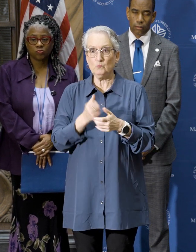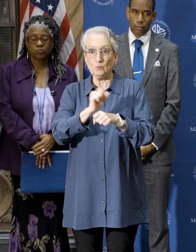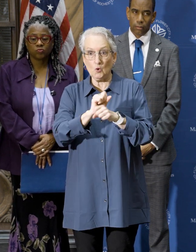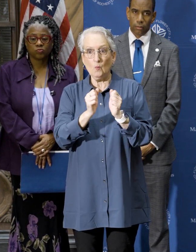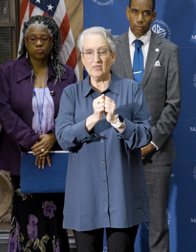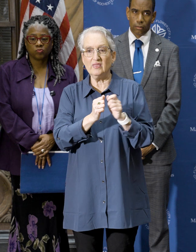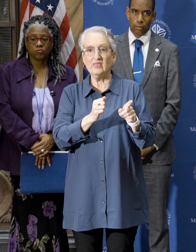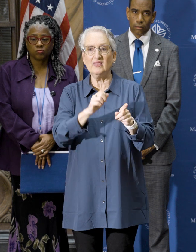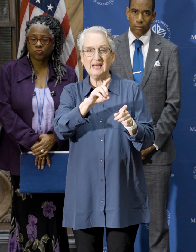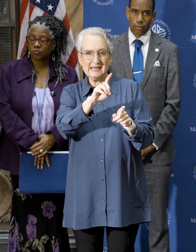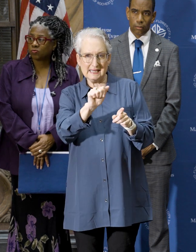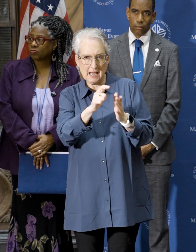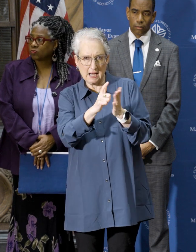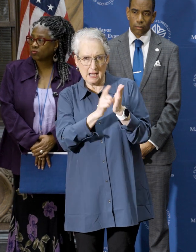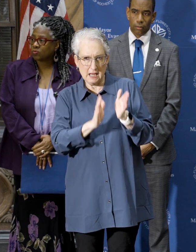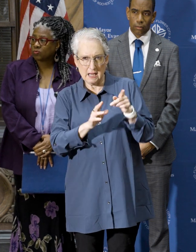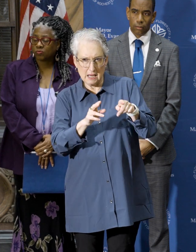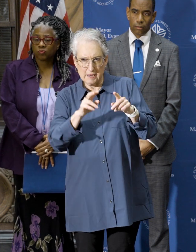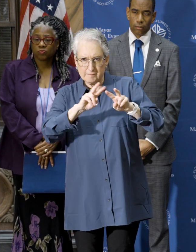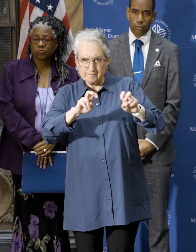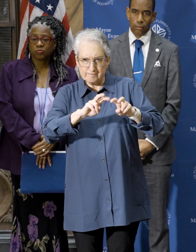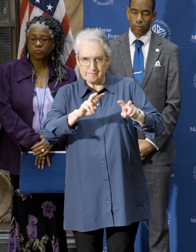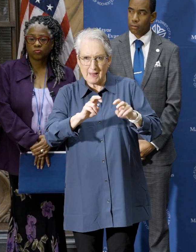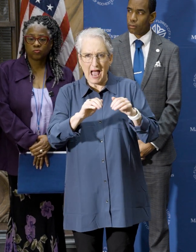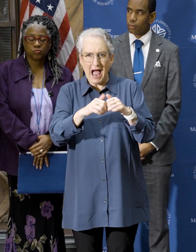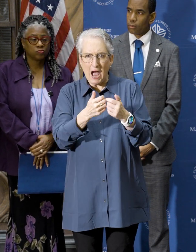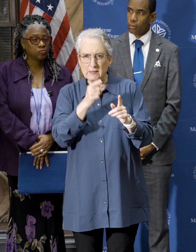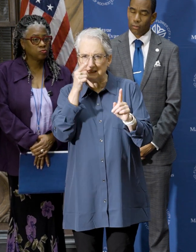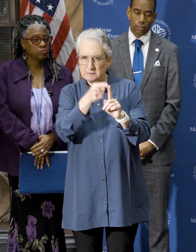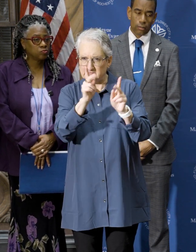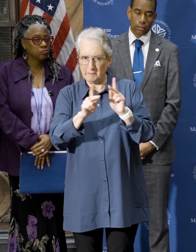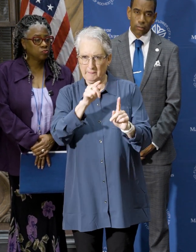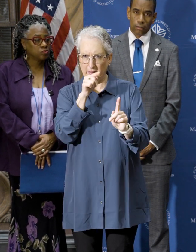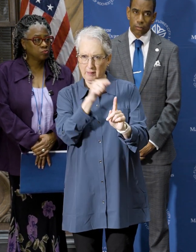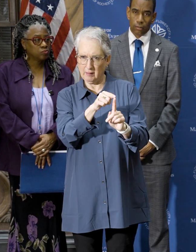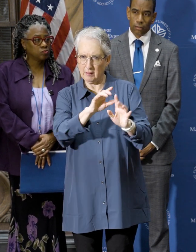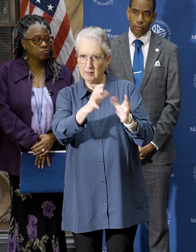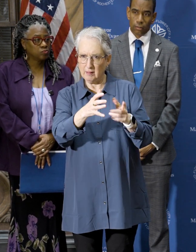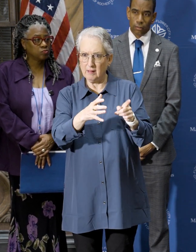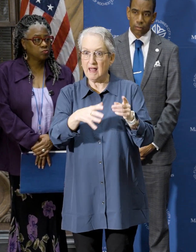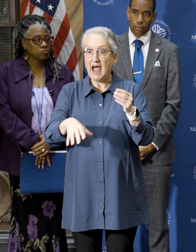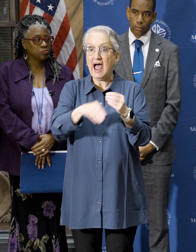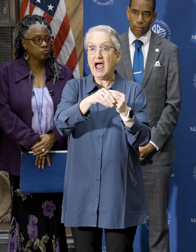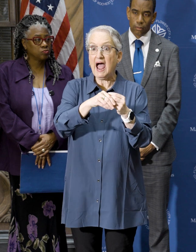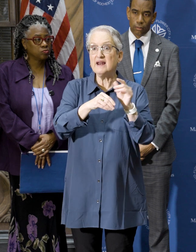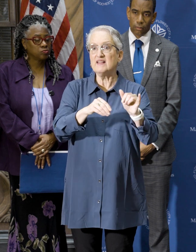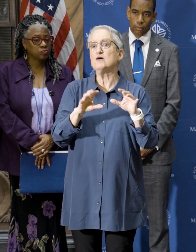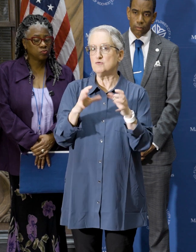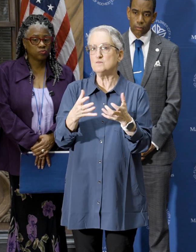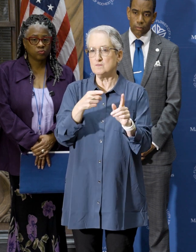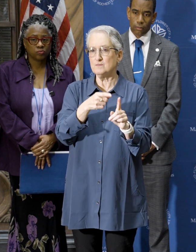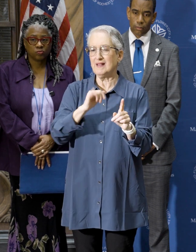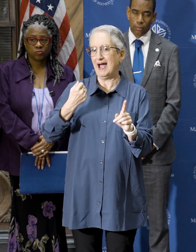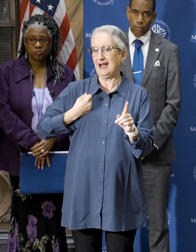individuals, as I've talked about before, but we're going to work towards targeting groups that are bringing organized violence to our